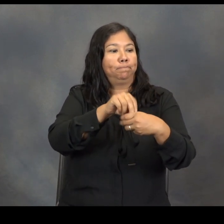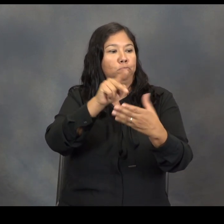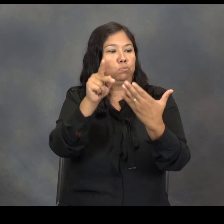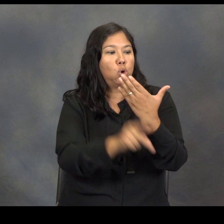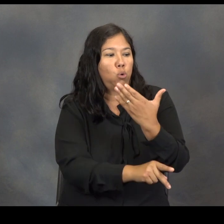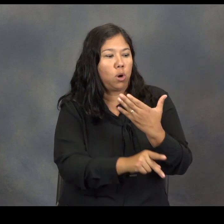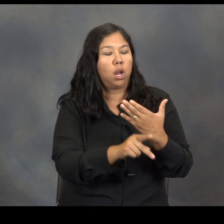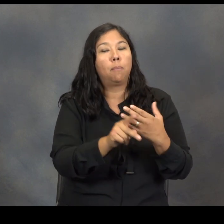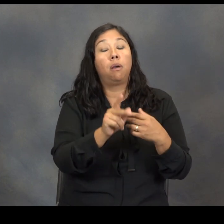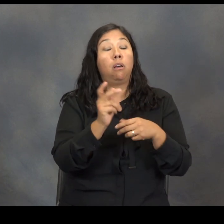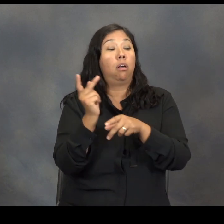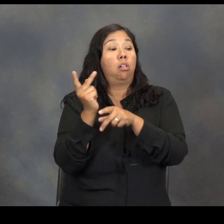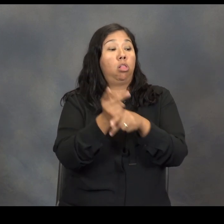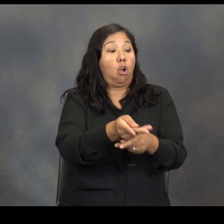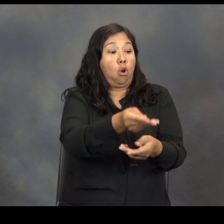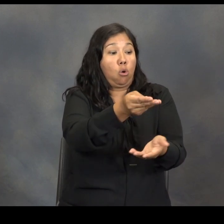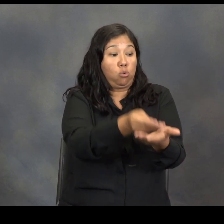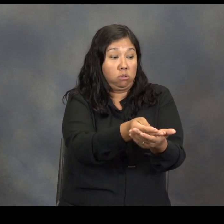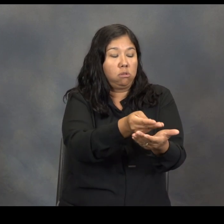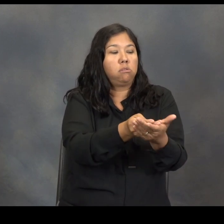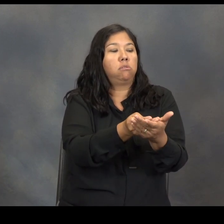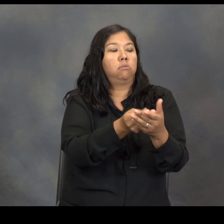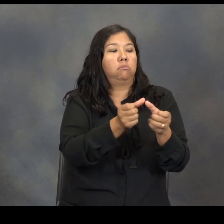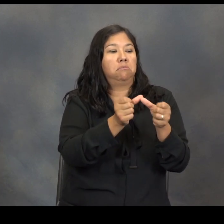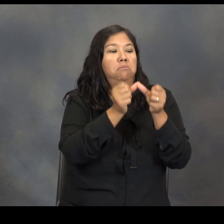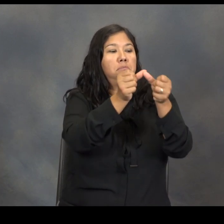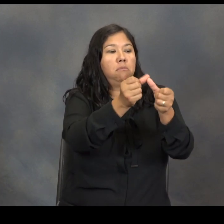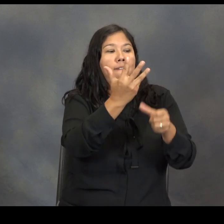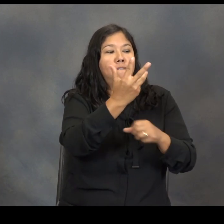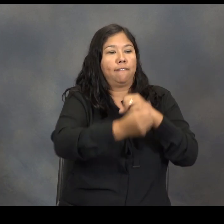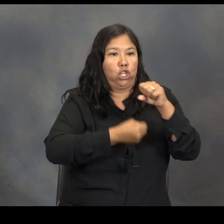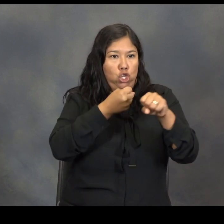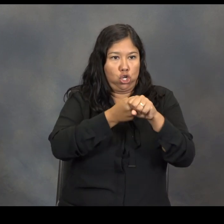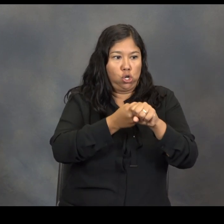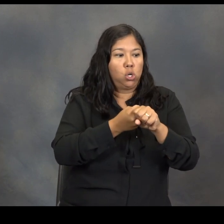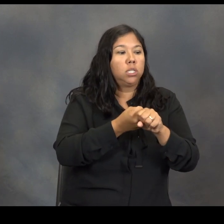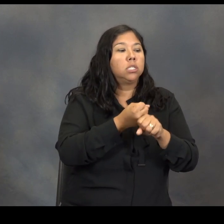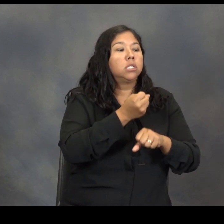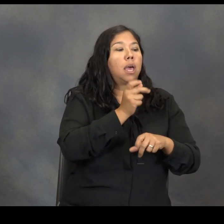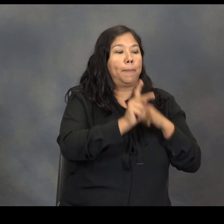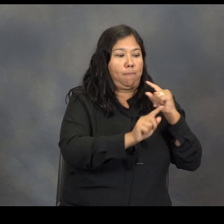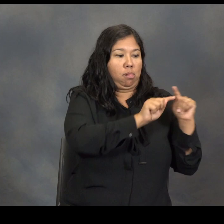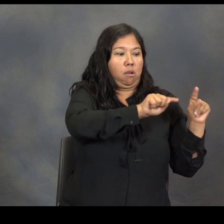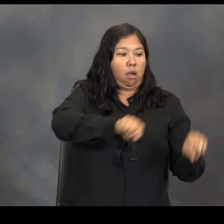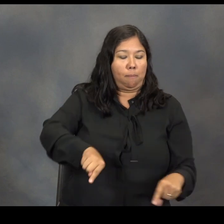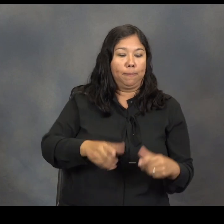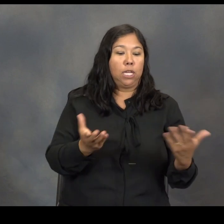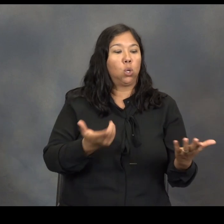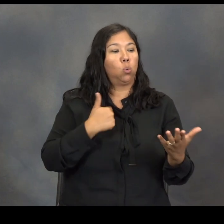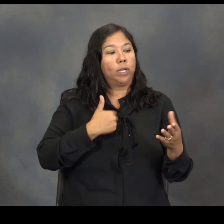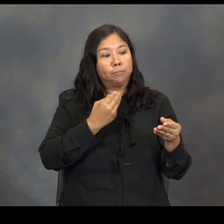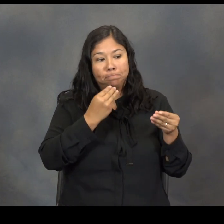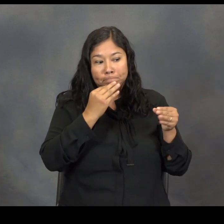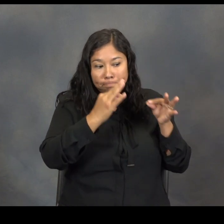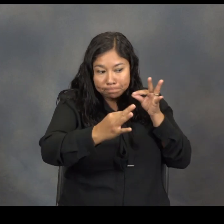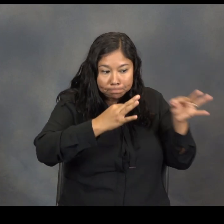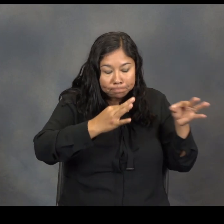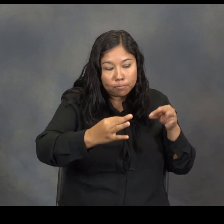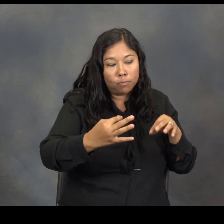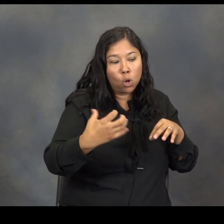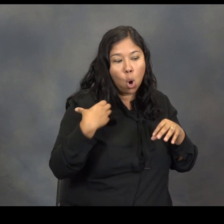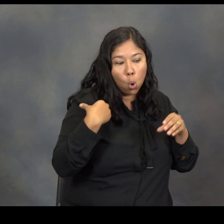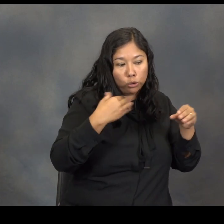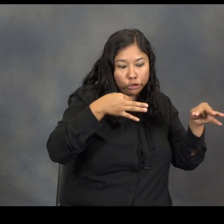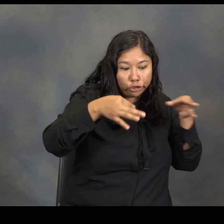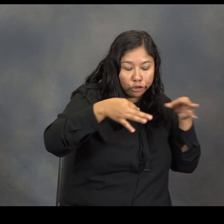the loan typically is about 5 years. So folks come to us, we do some financial coaching, and the